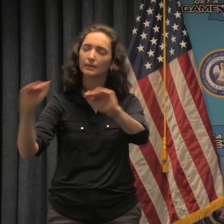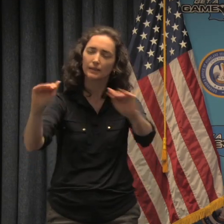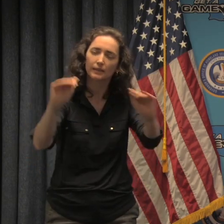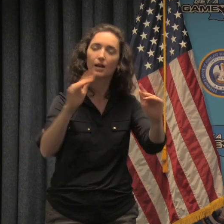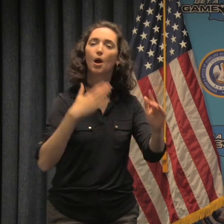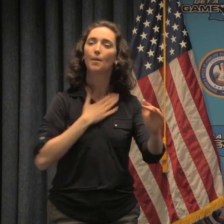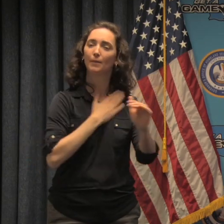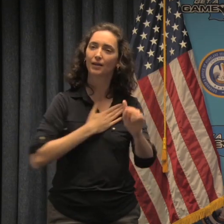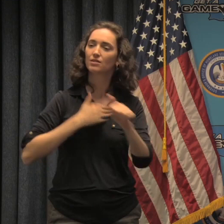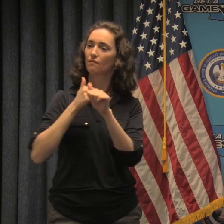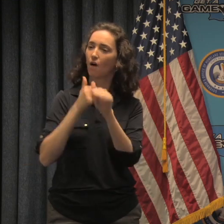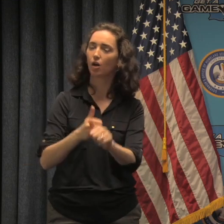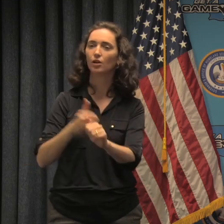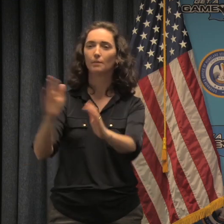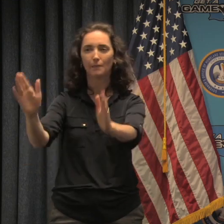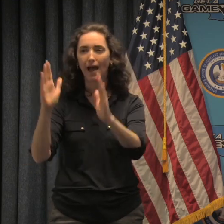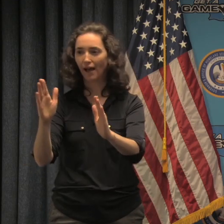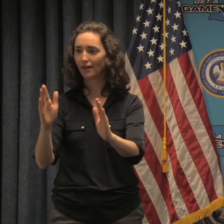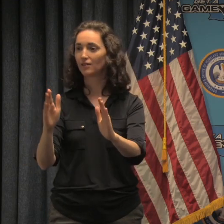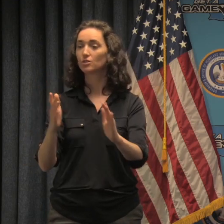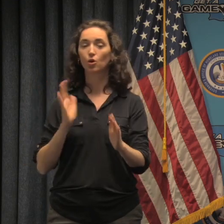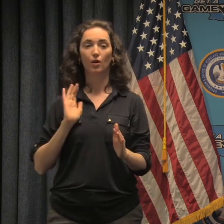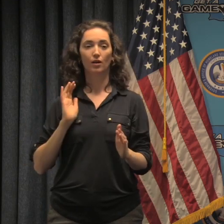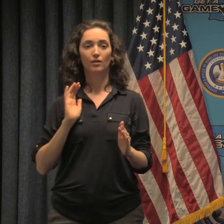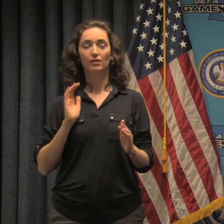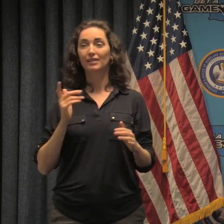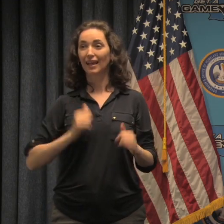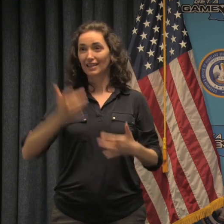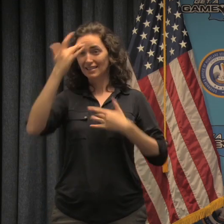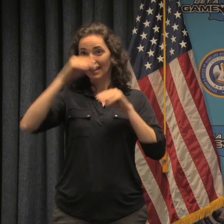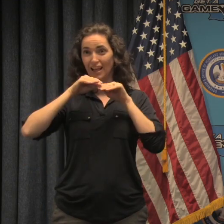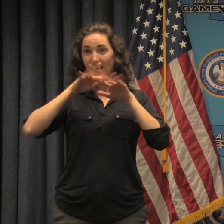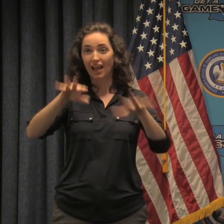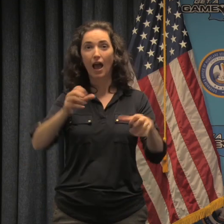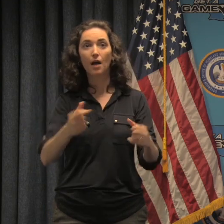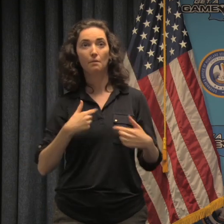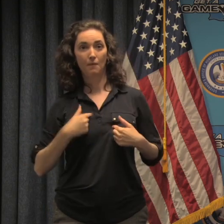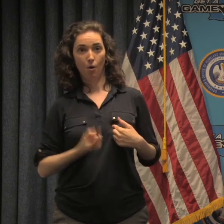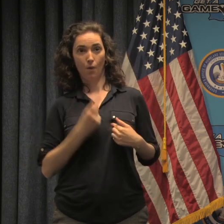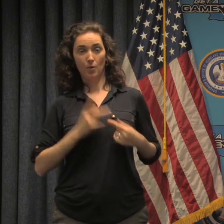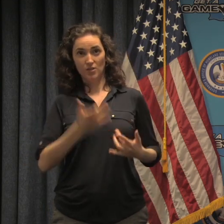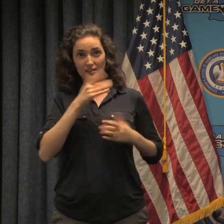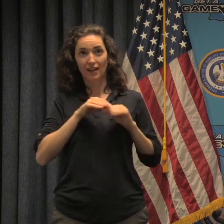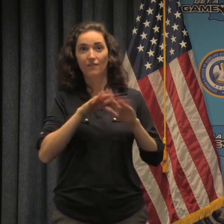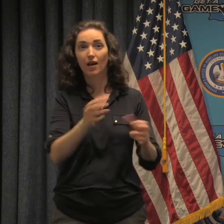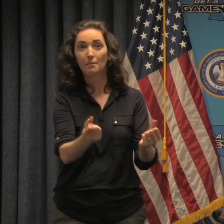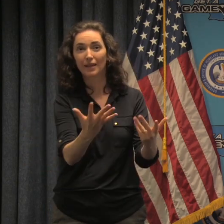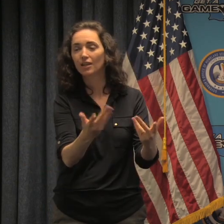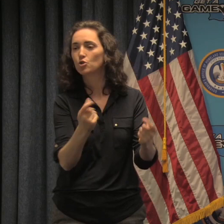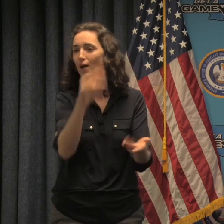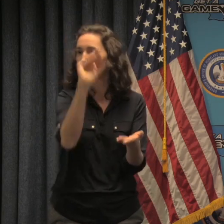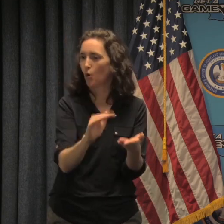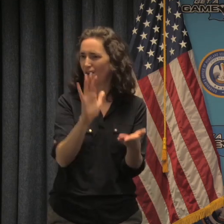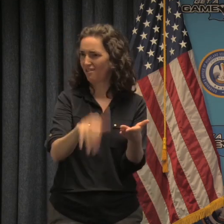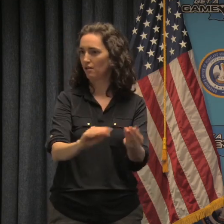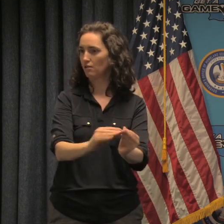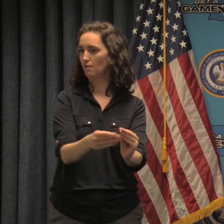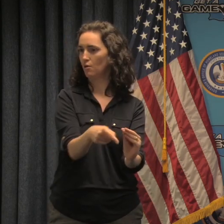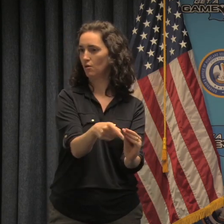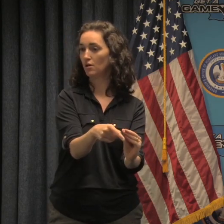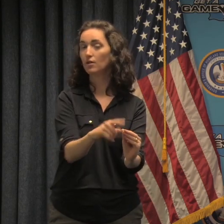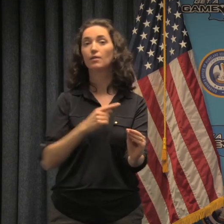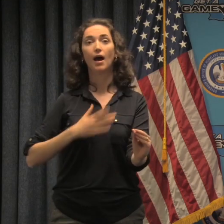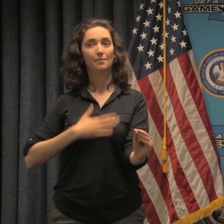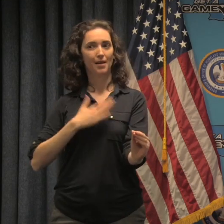more compliance so that we get the lowest transmission rate possible. And I'm gratified that it appears